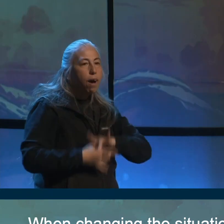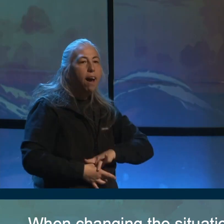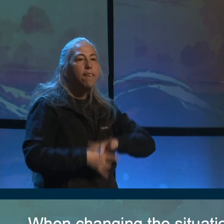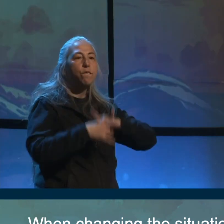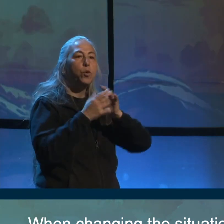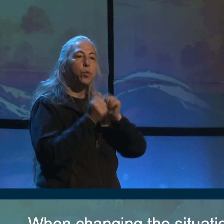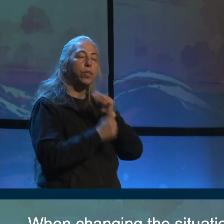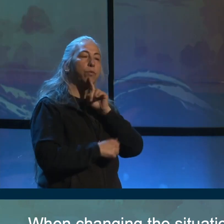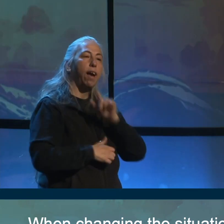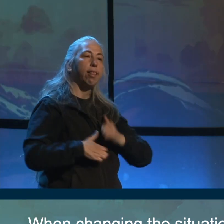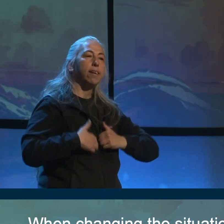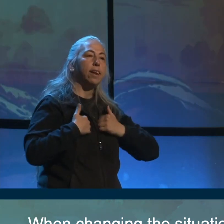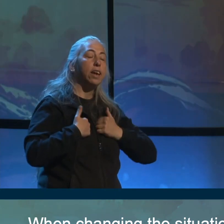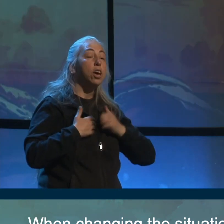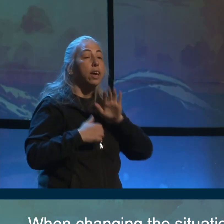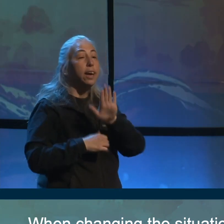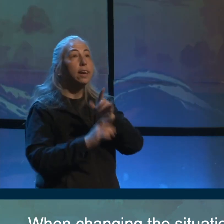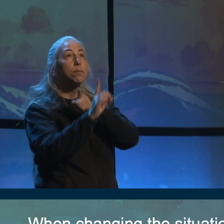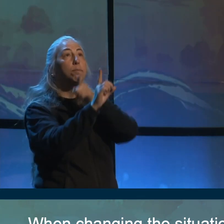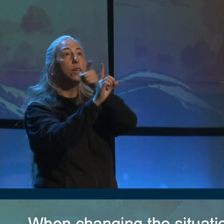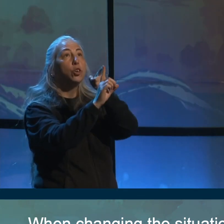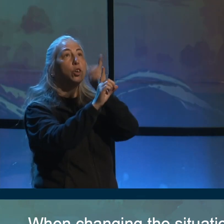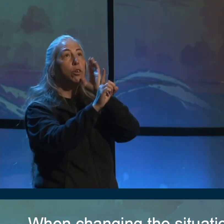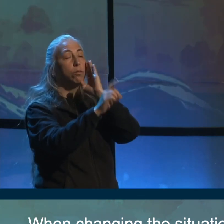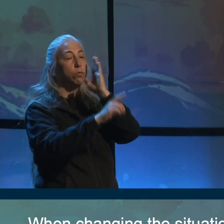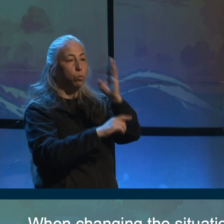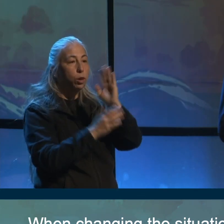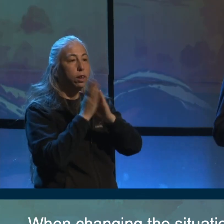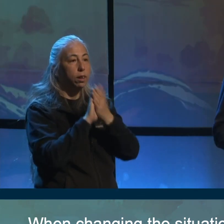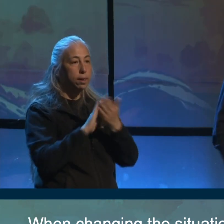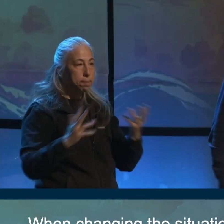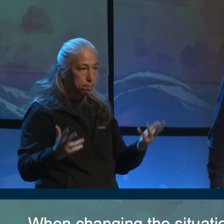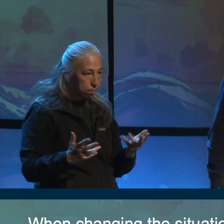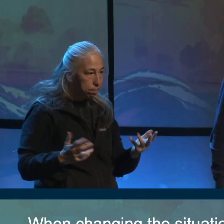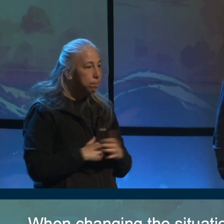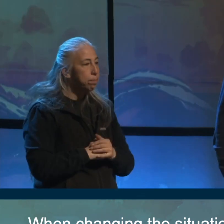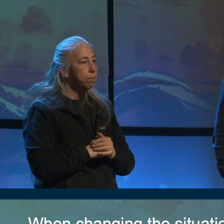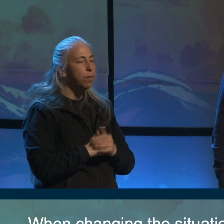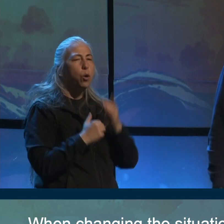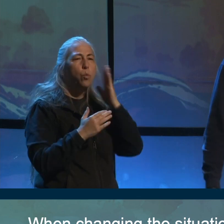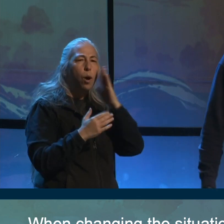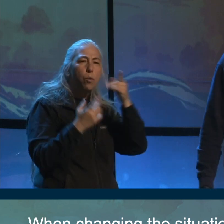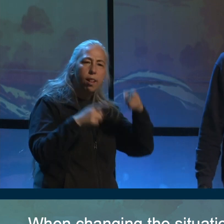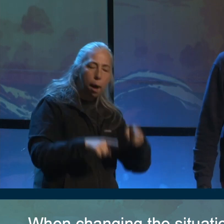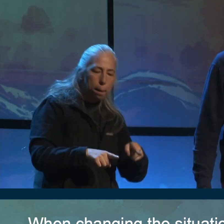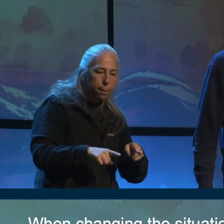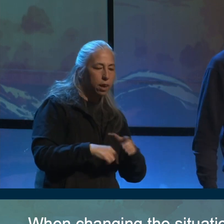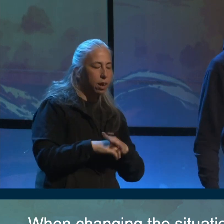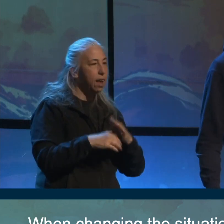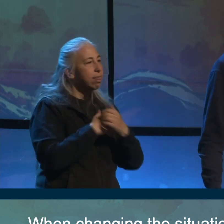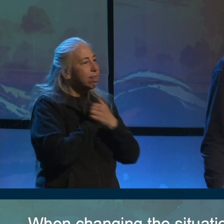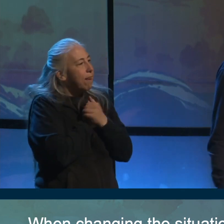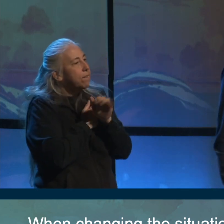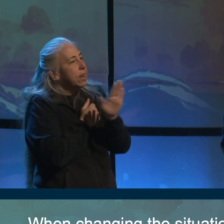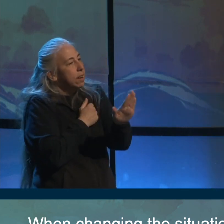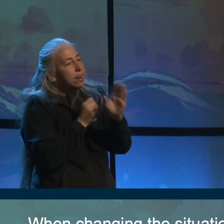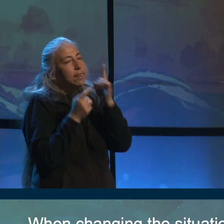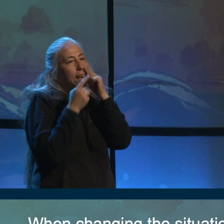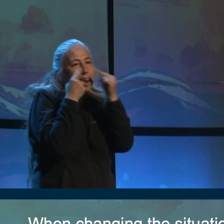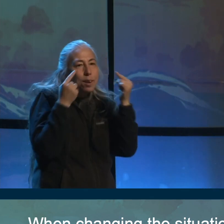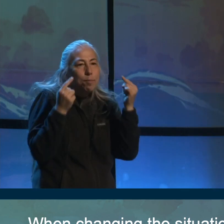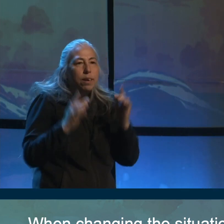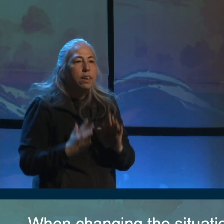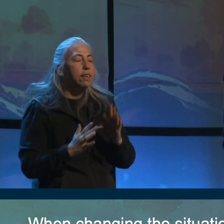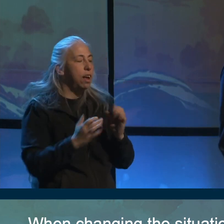of what his mission is going to be and what it's going to result in, and what loving his enemies, what standing up for